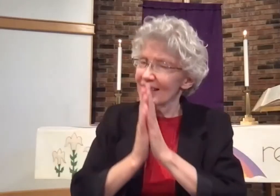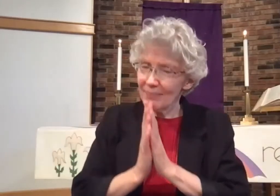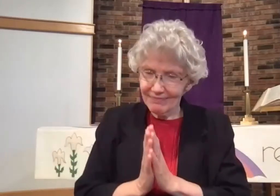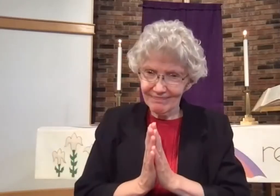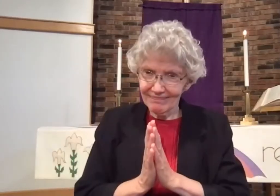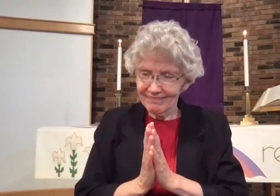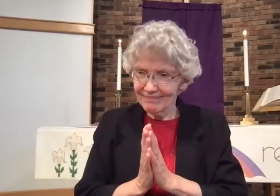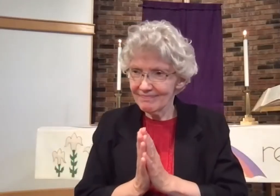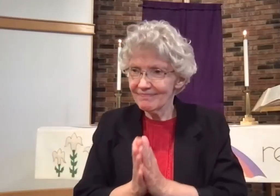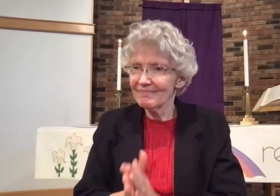Amen.